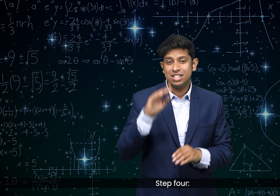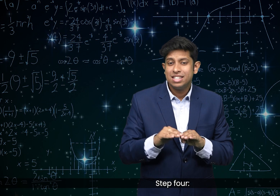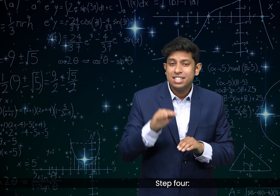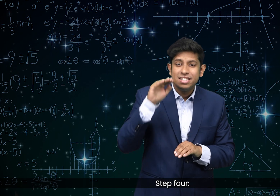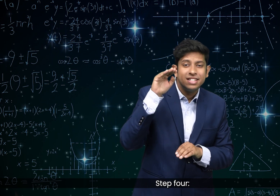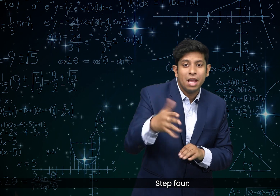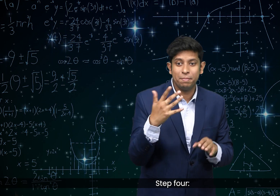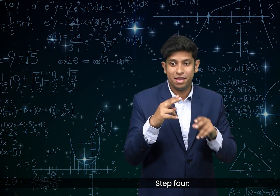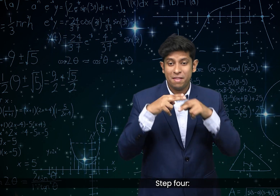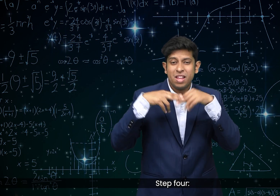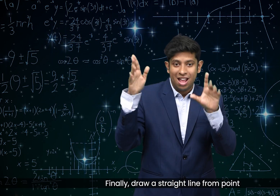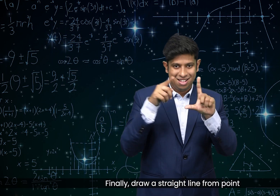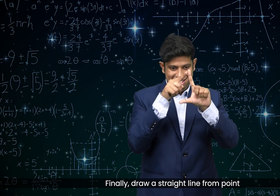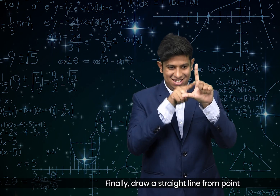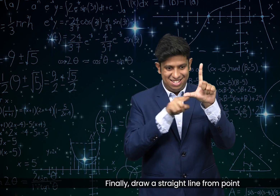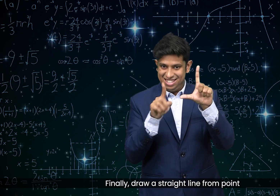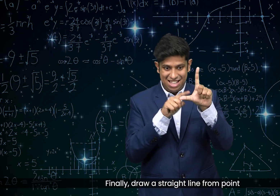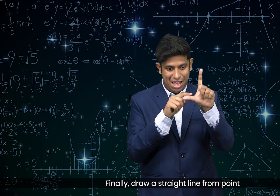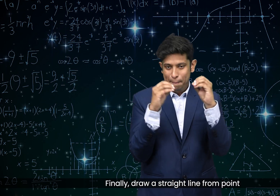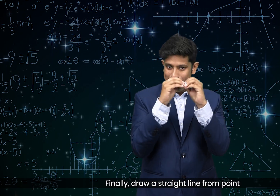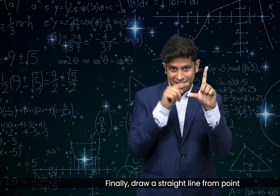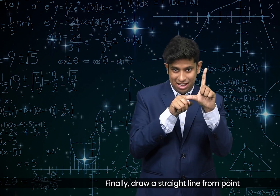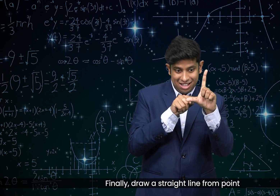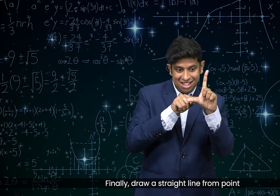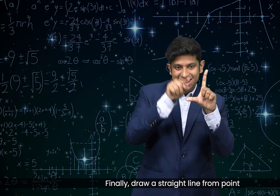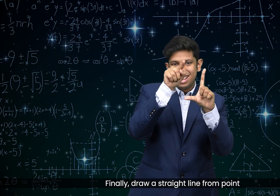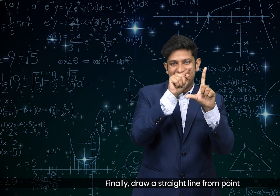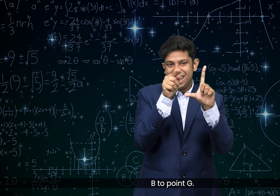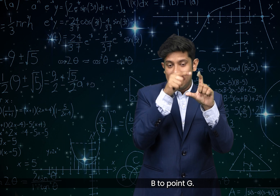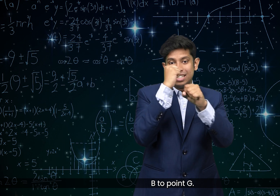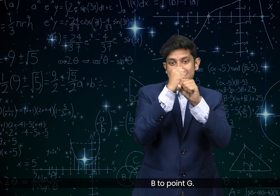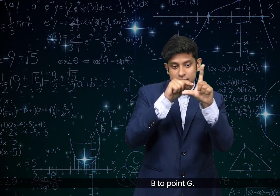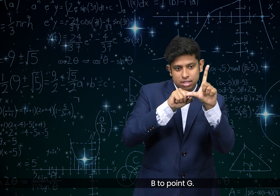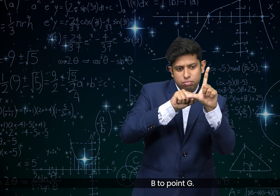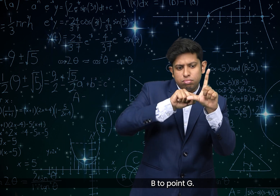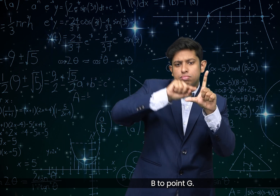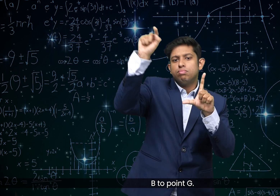Step 4. Finally, draw a straight line from point B to point G.